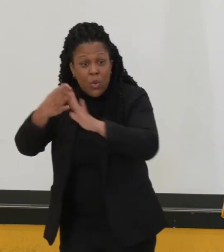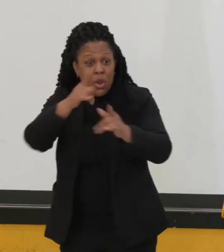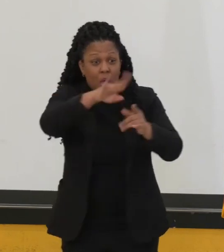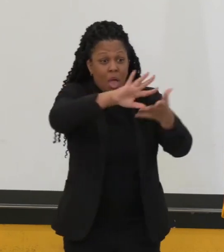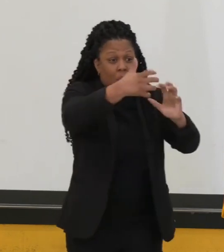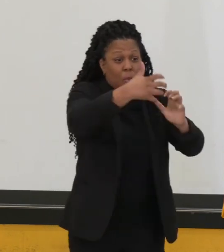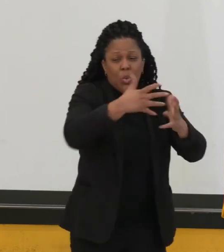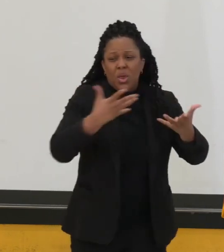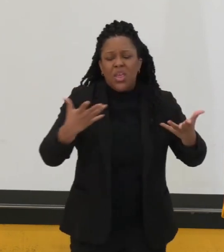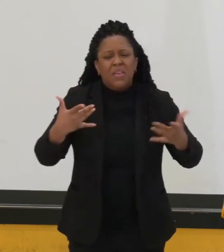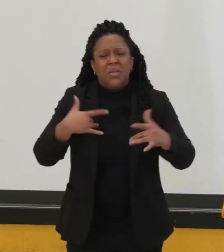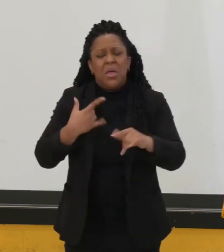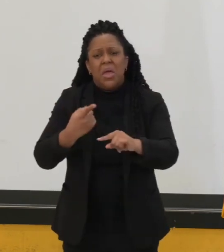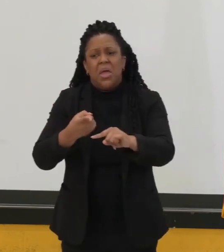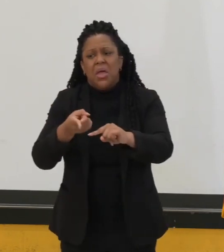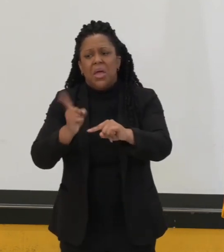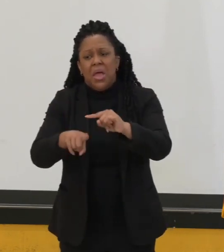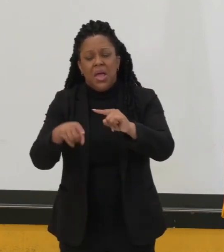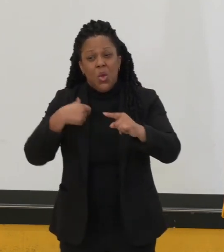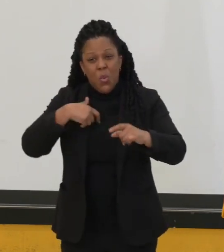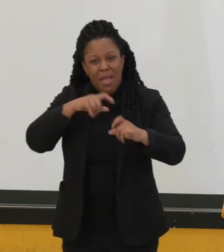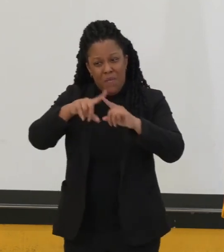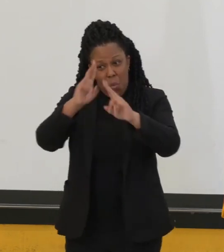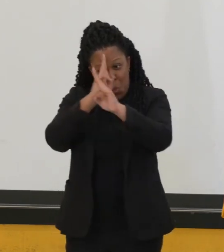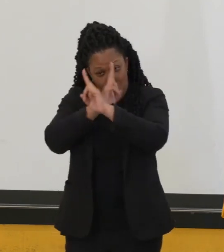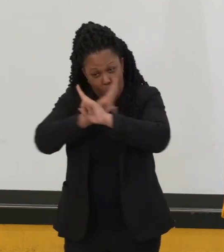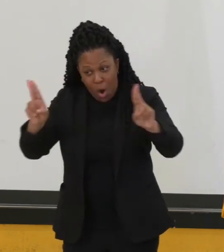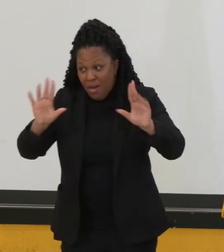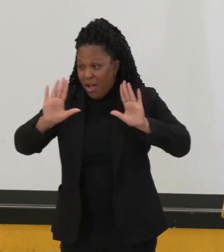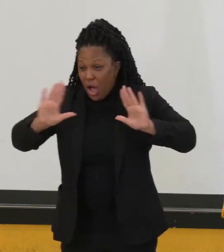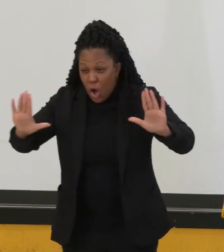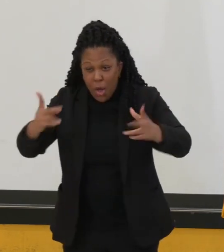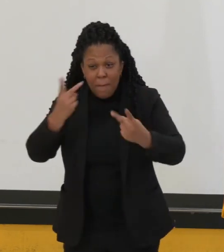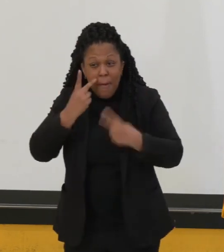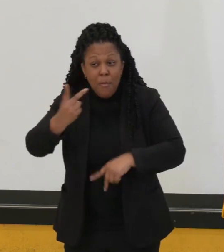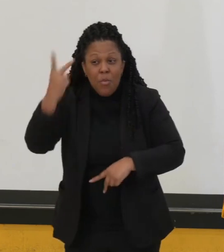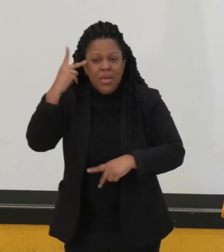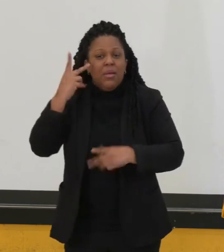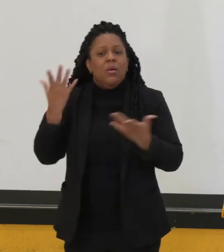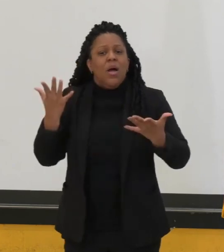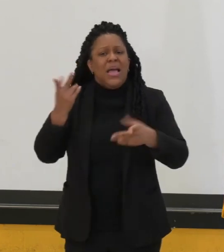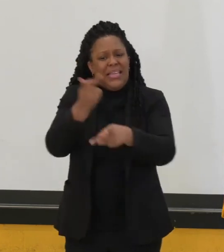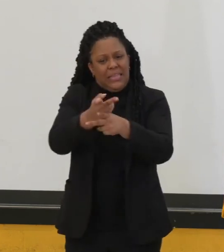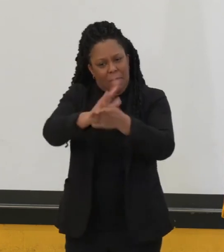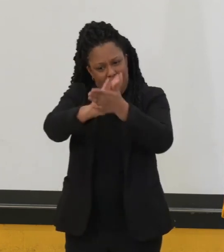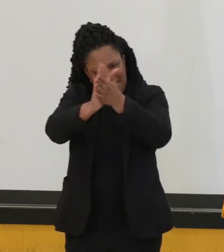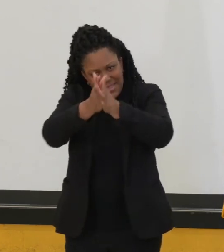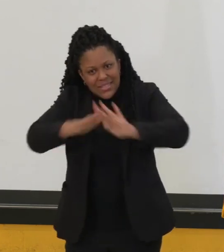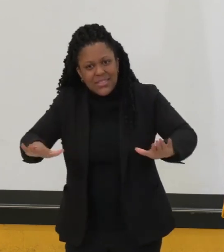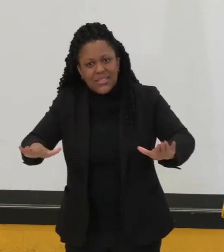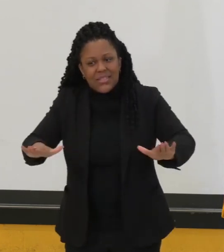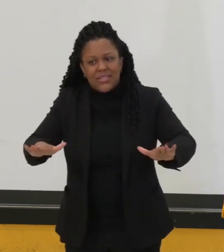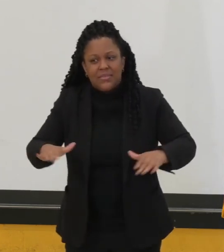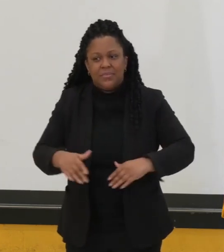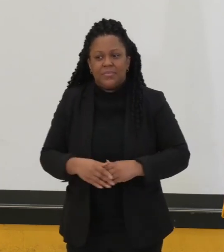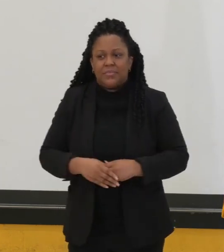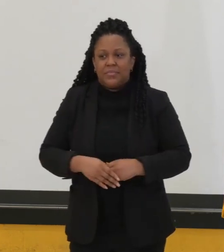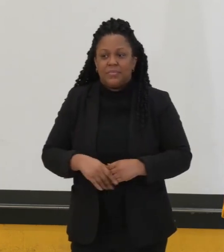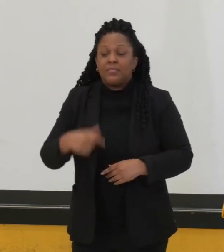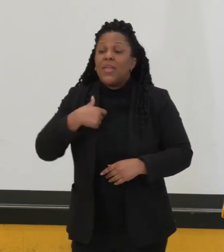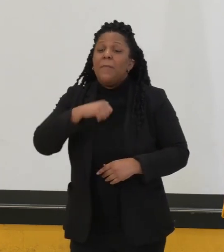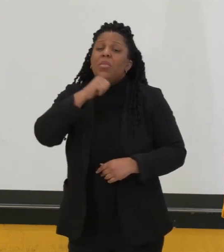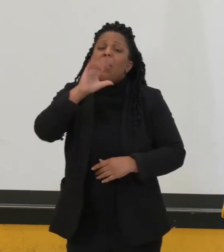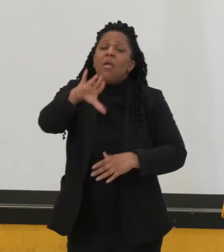We are tasked, and I'm not just talking about the governor and I'm not just talking about Mayor Fry and I'm not even just talking about the